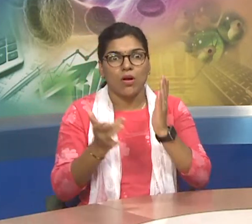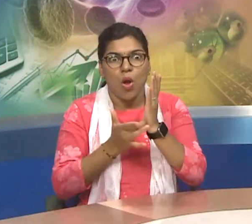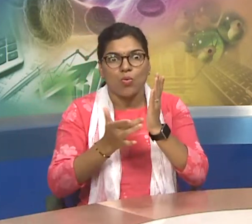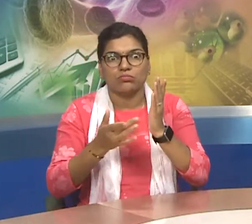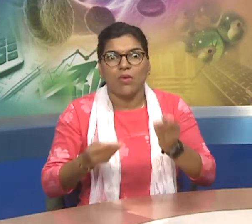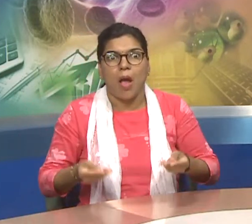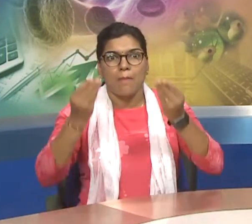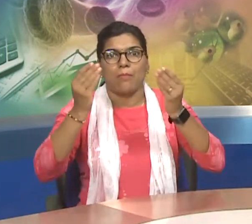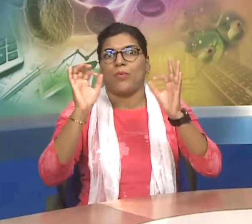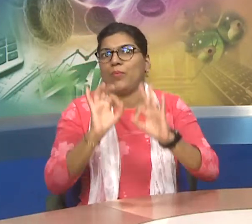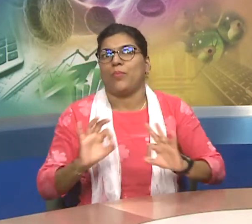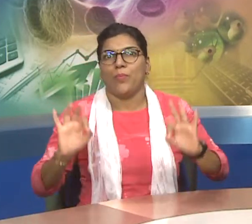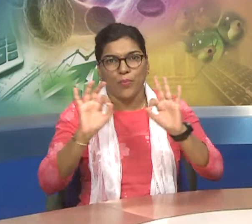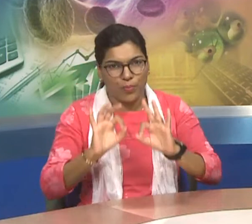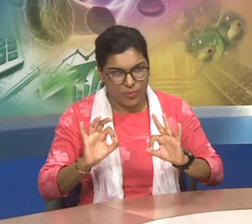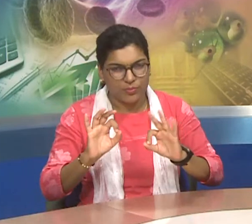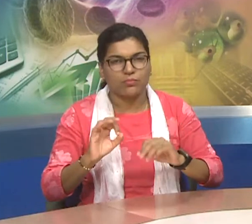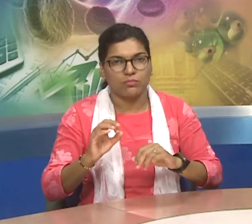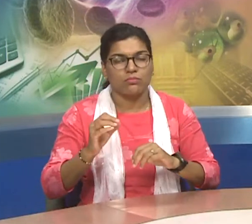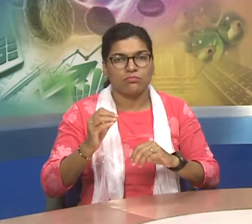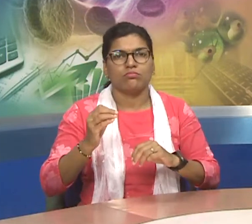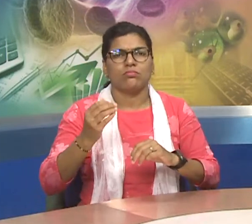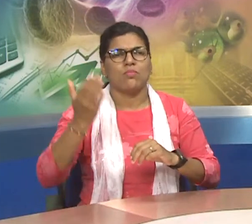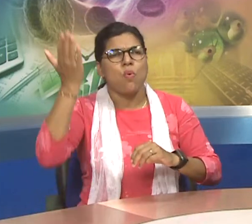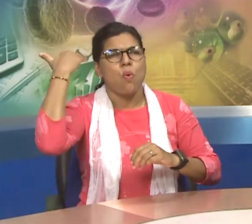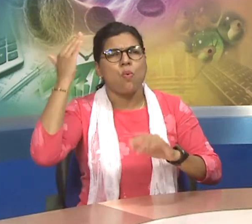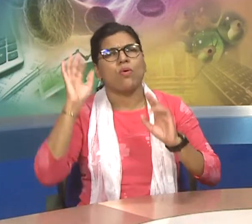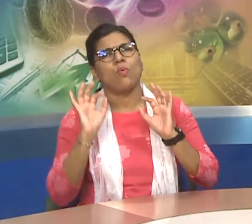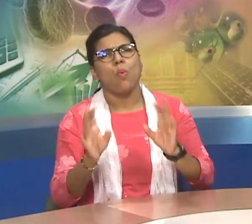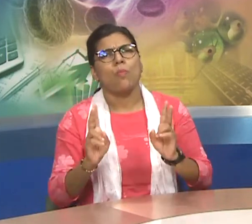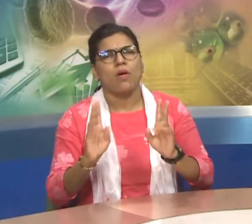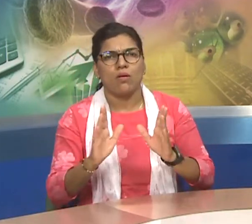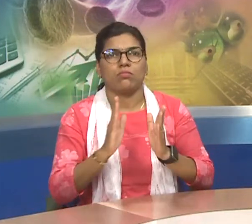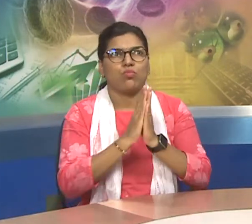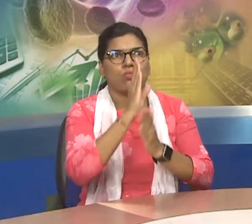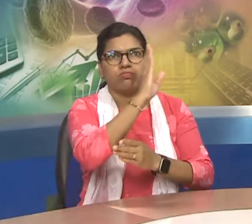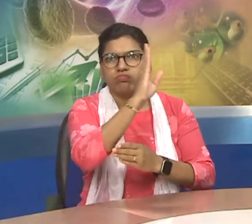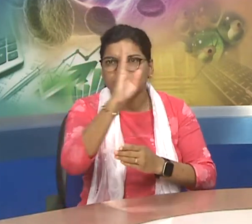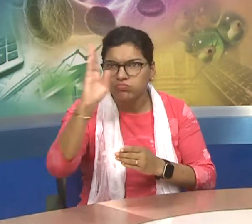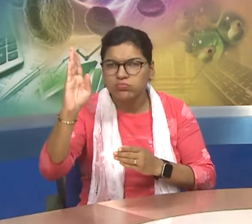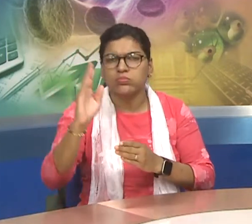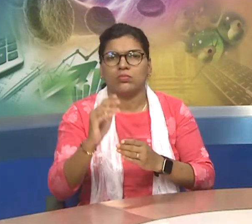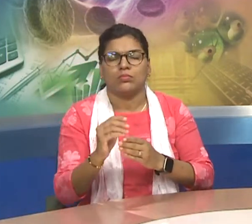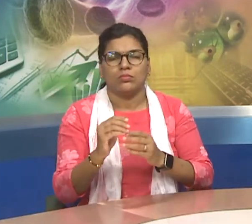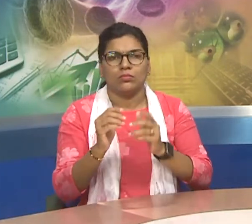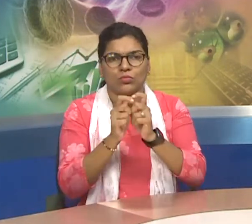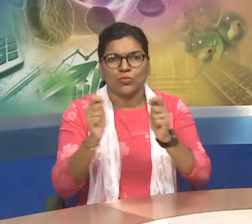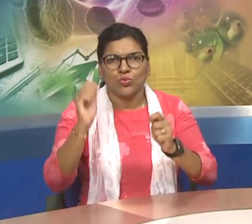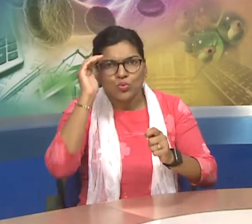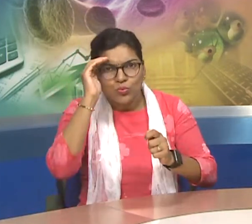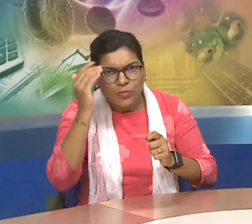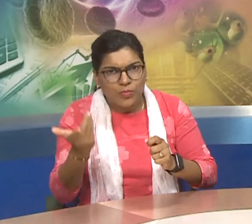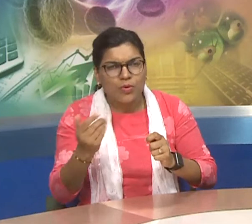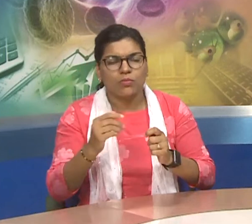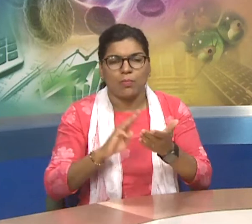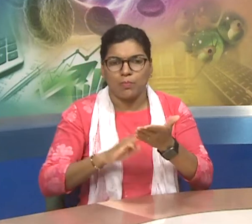We all know that internet came into existence in the year 1950s, and then slowly it